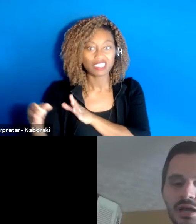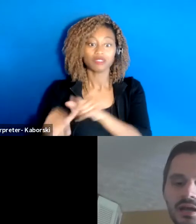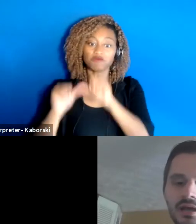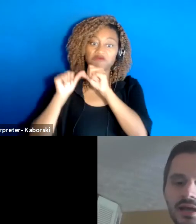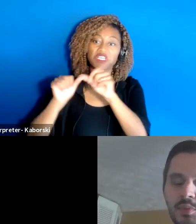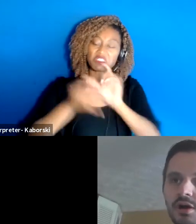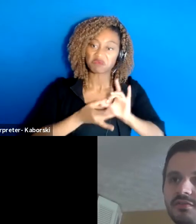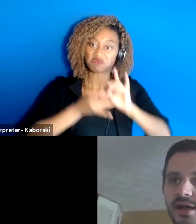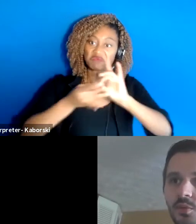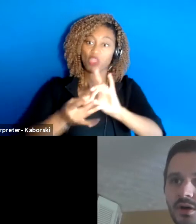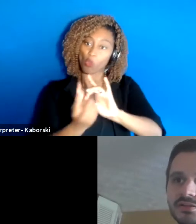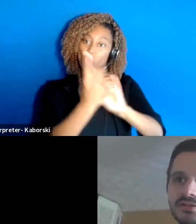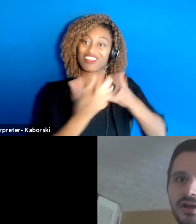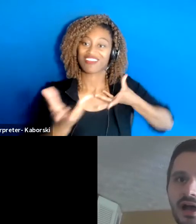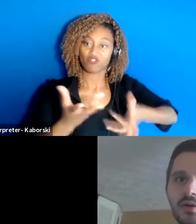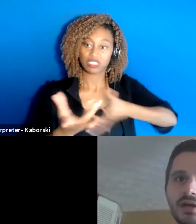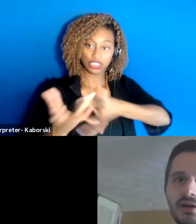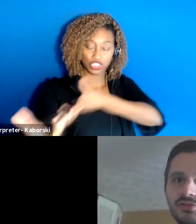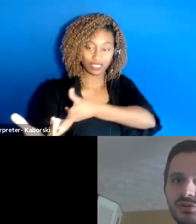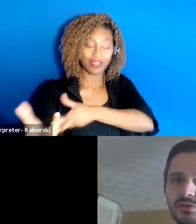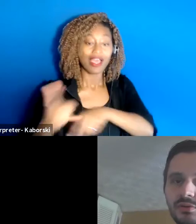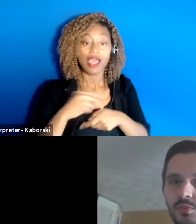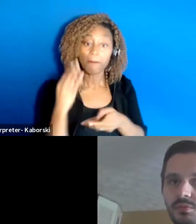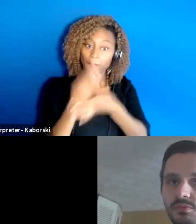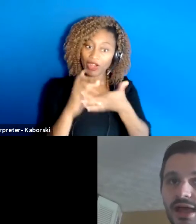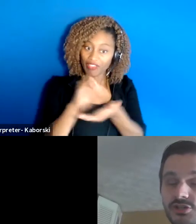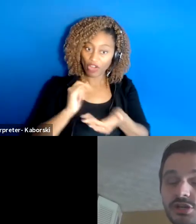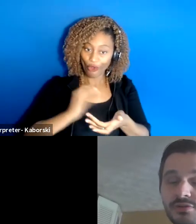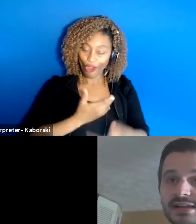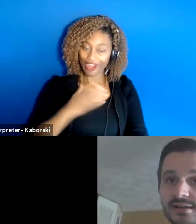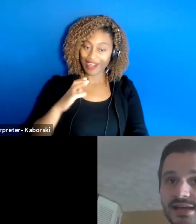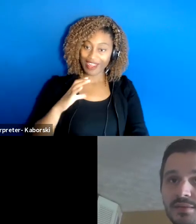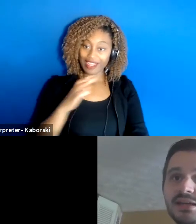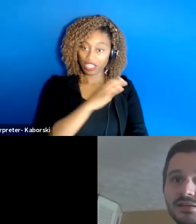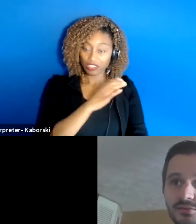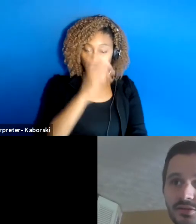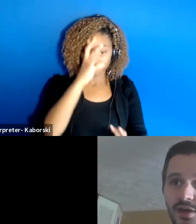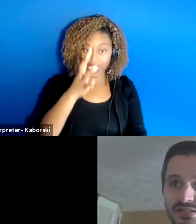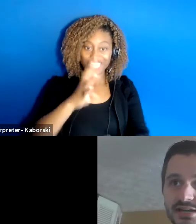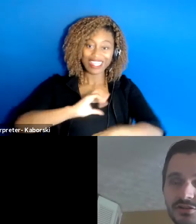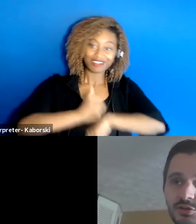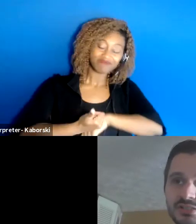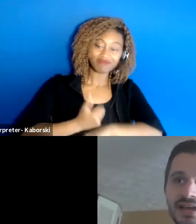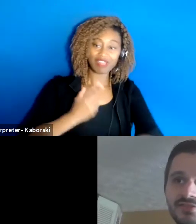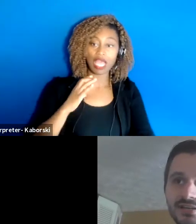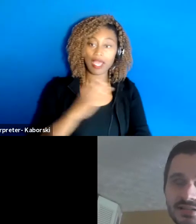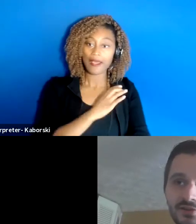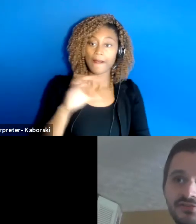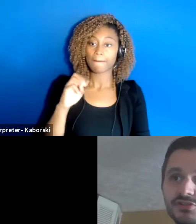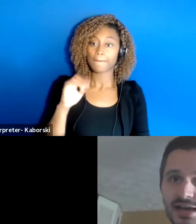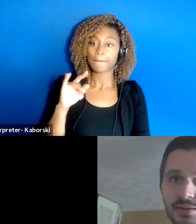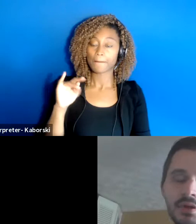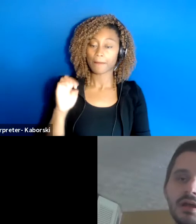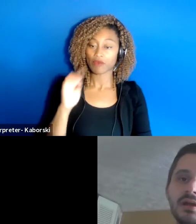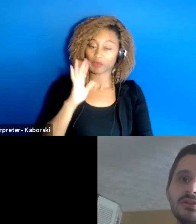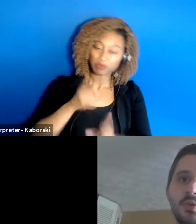conversation. And part of that was our council actually created a committee that was geared towards advocacy for